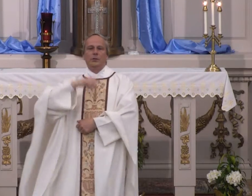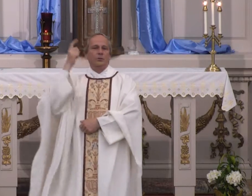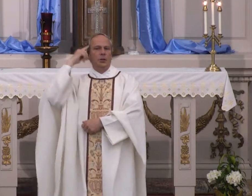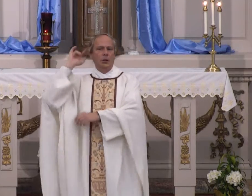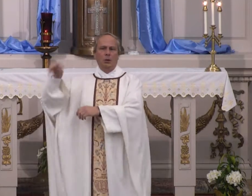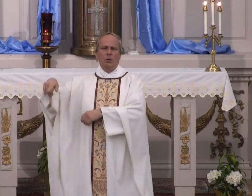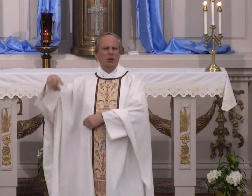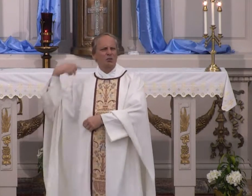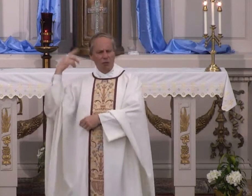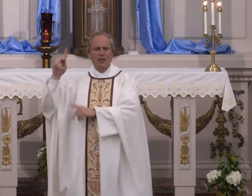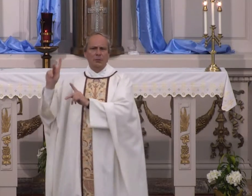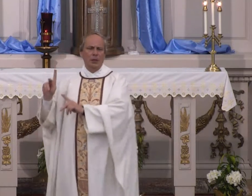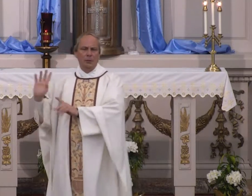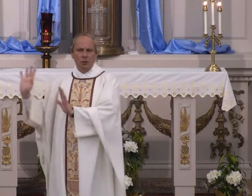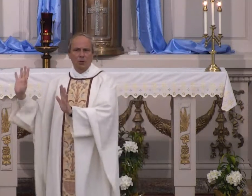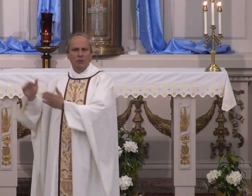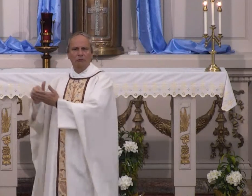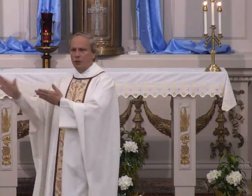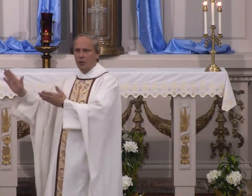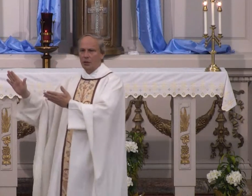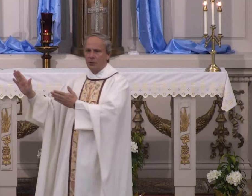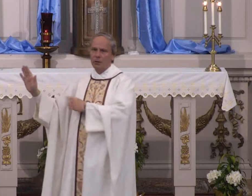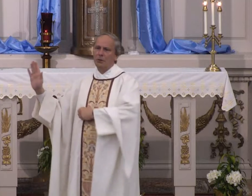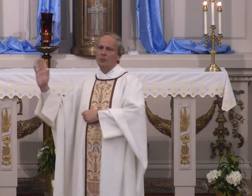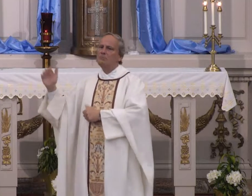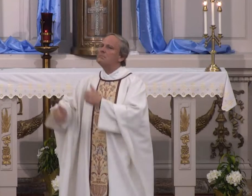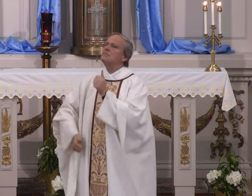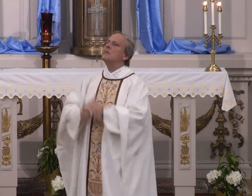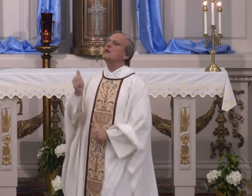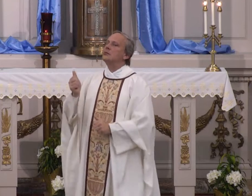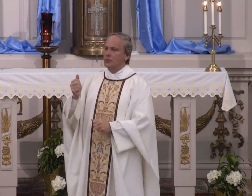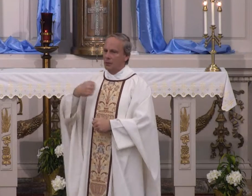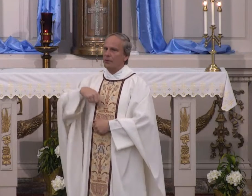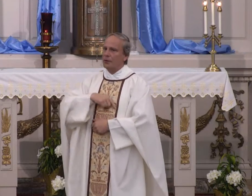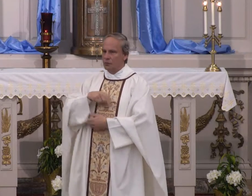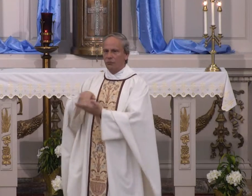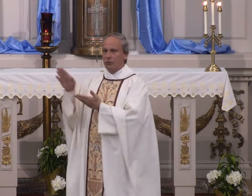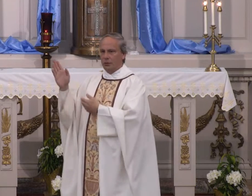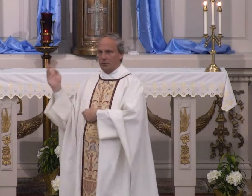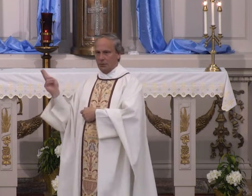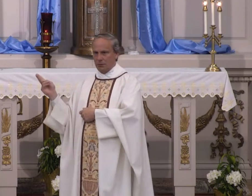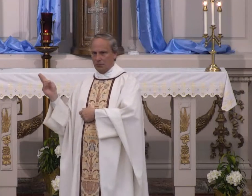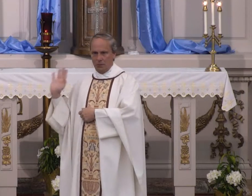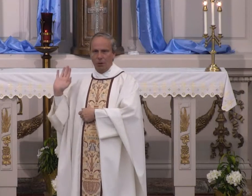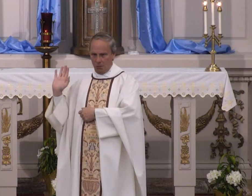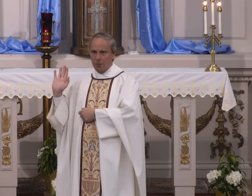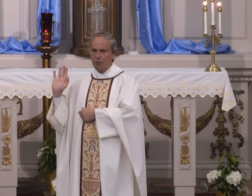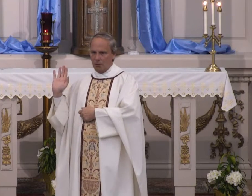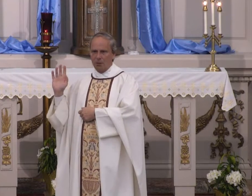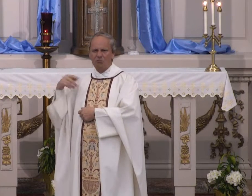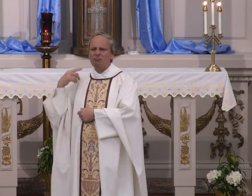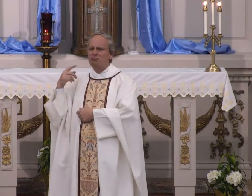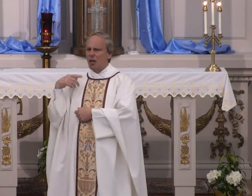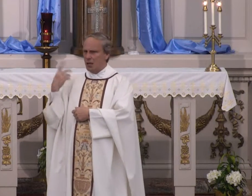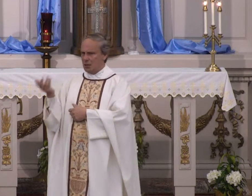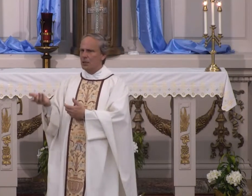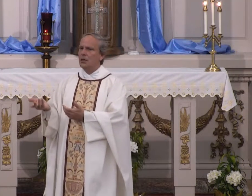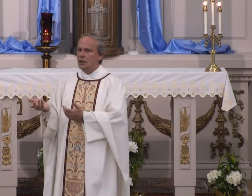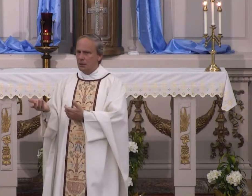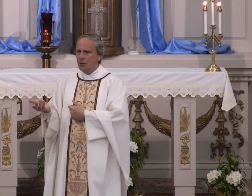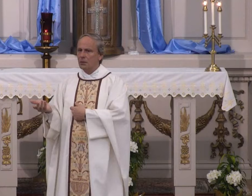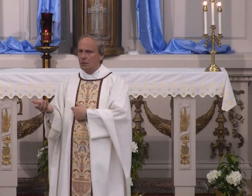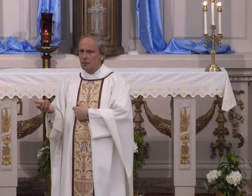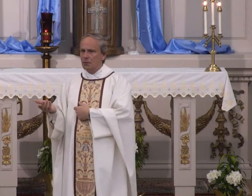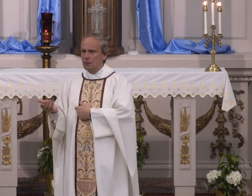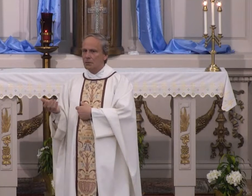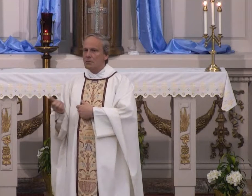And really, if we truly understood who Paul and Barnabas were, we would dismiss them as being lunatics.